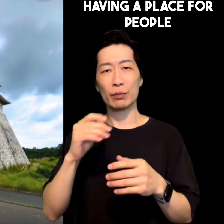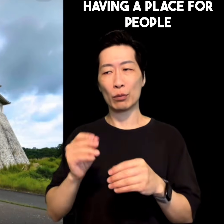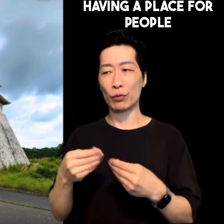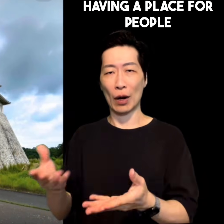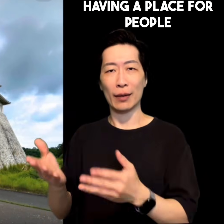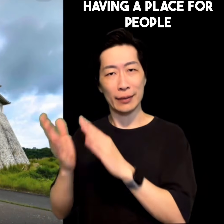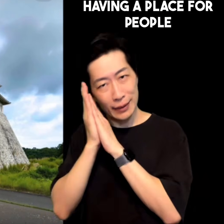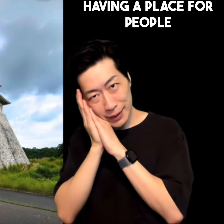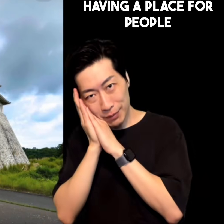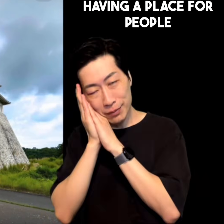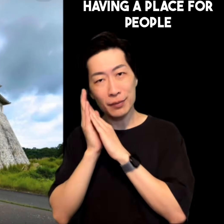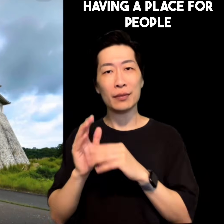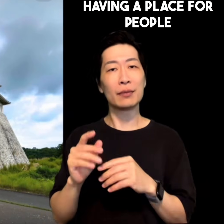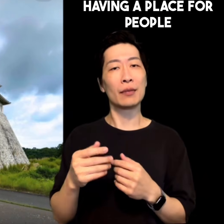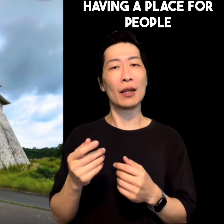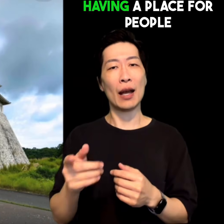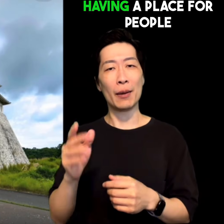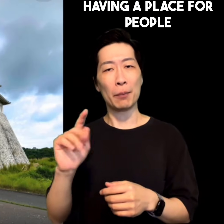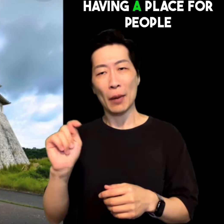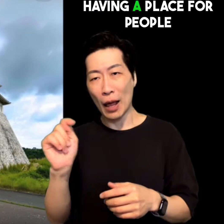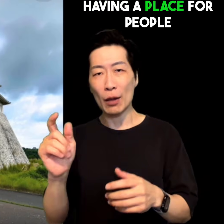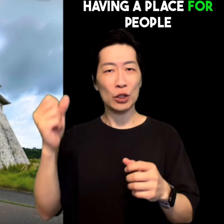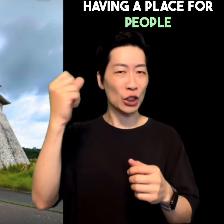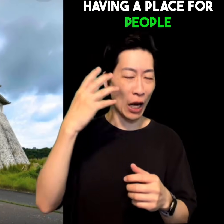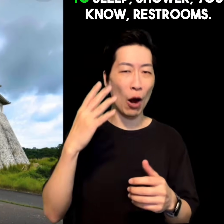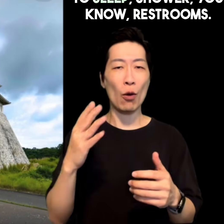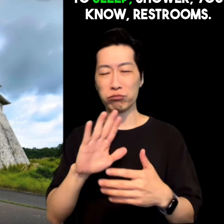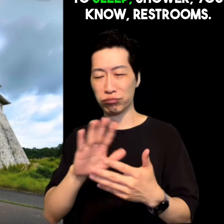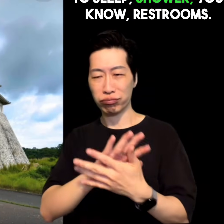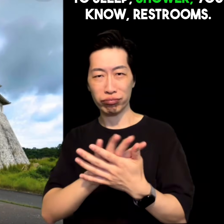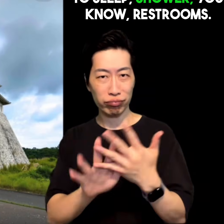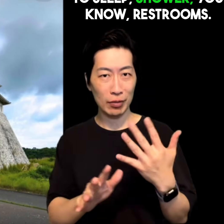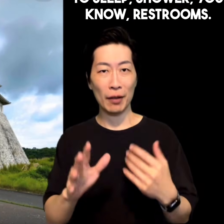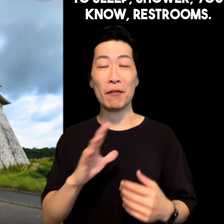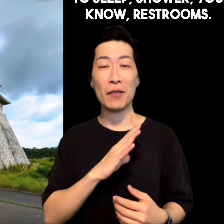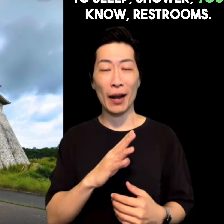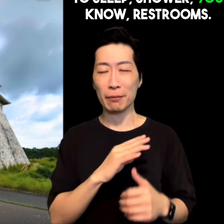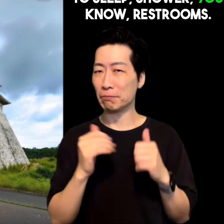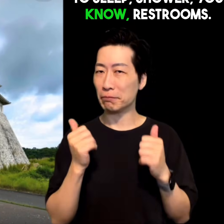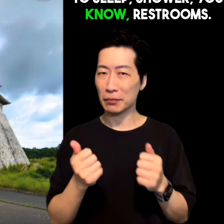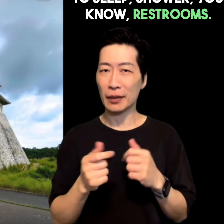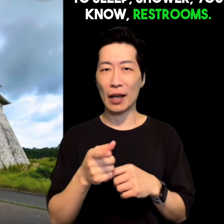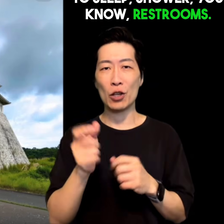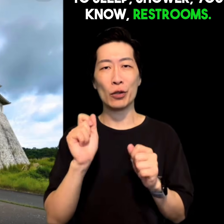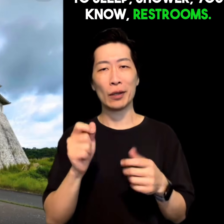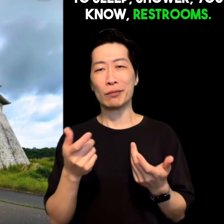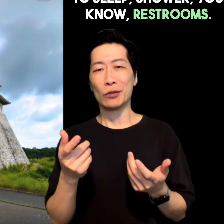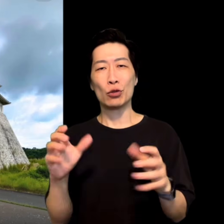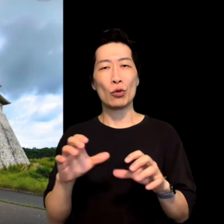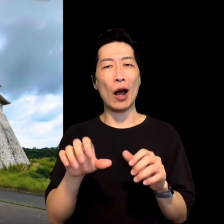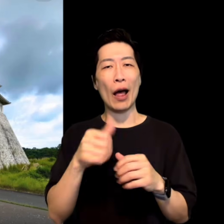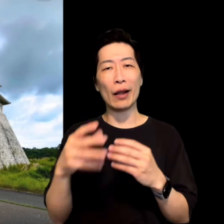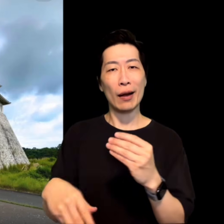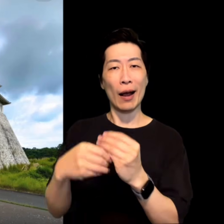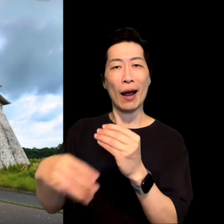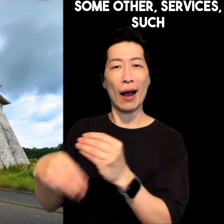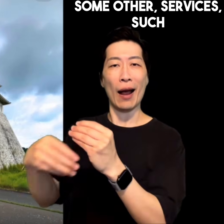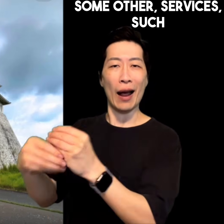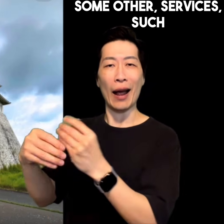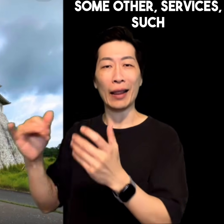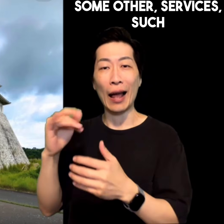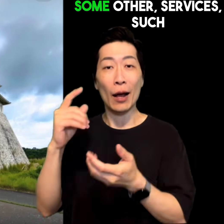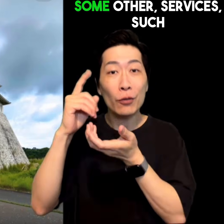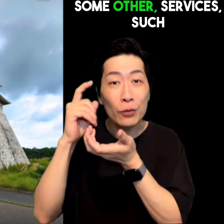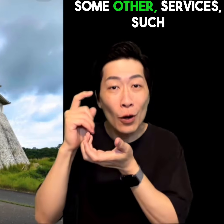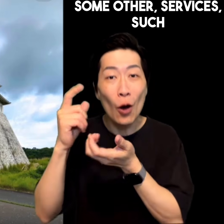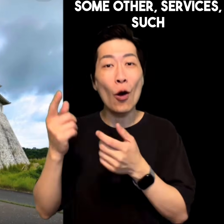an Airbnb and just having a place for people to sleep, shower, restrooms. Maybe you